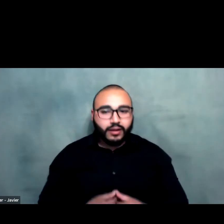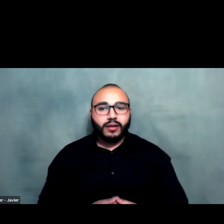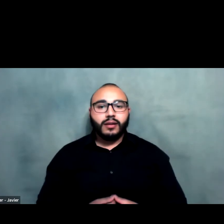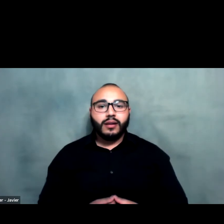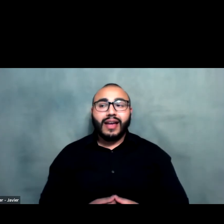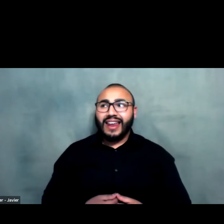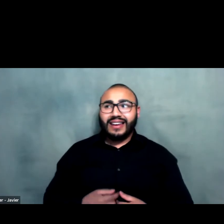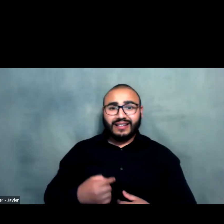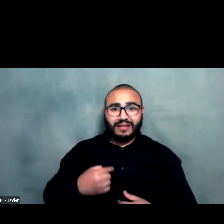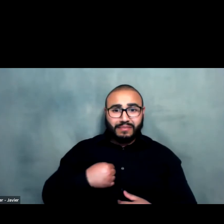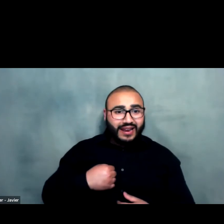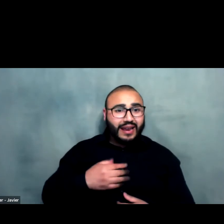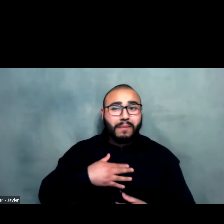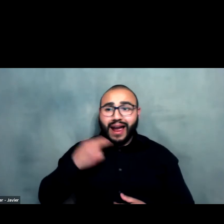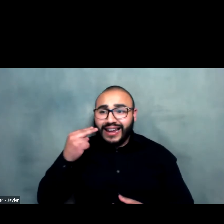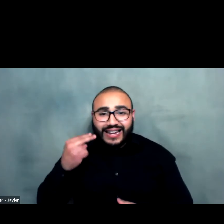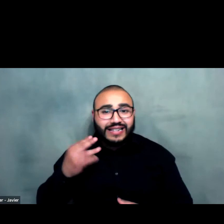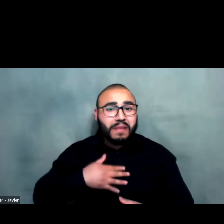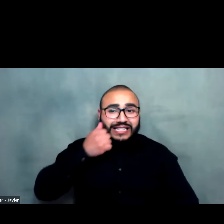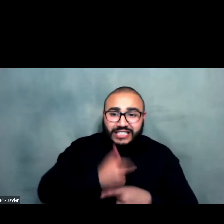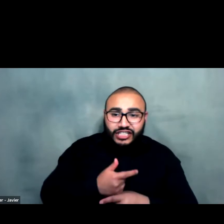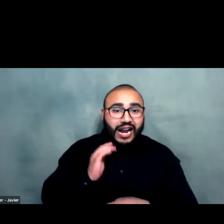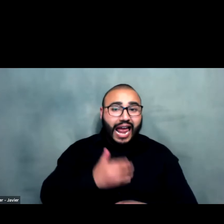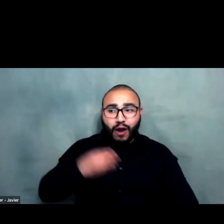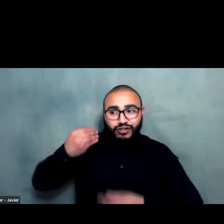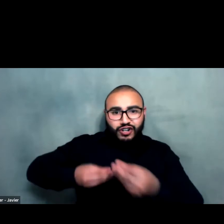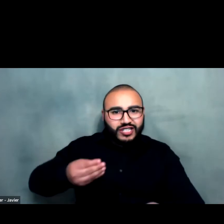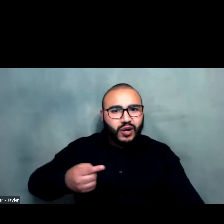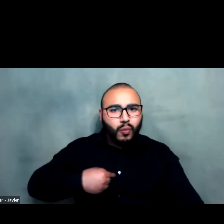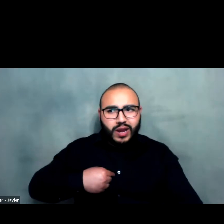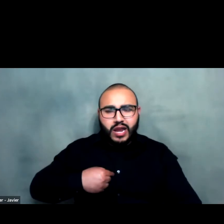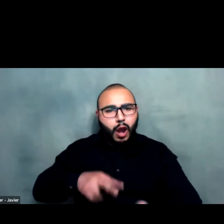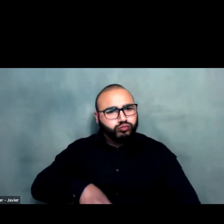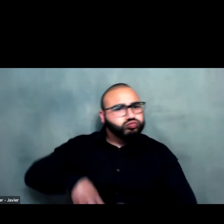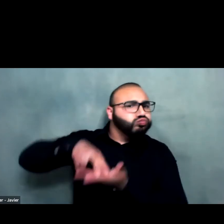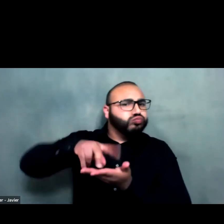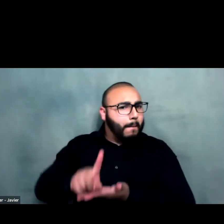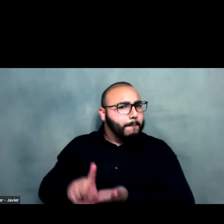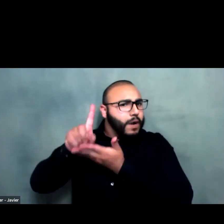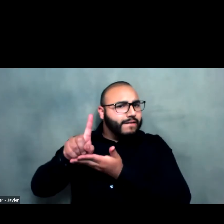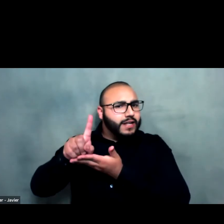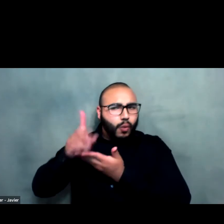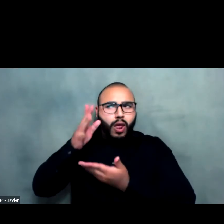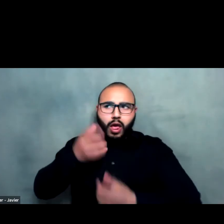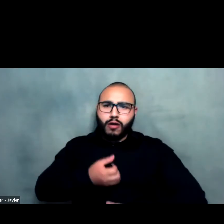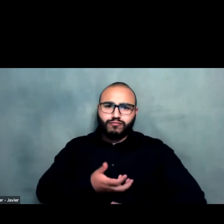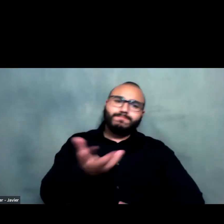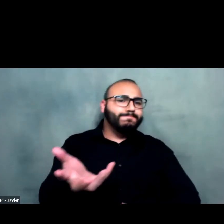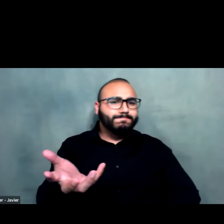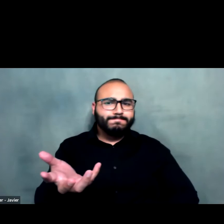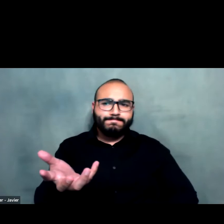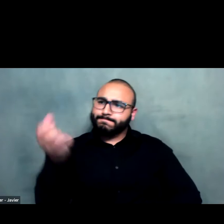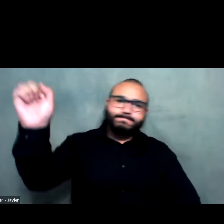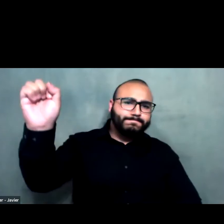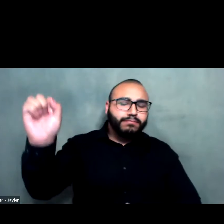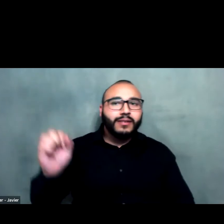are born here and we belong here and we are entitled to speak up. So that plays a big role, but also just the lack of